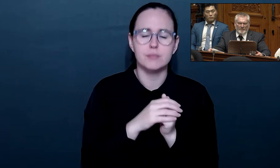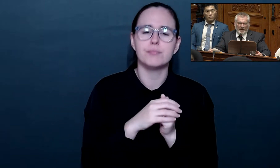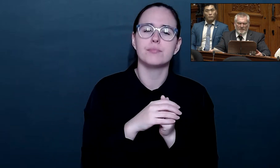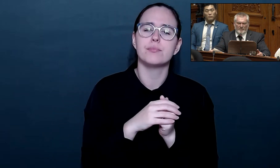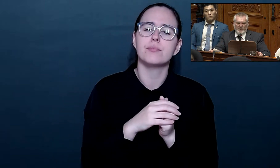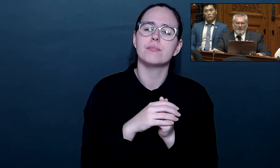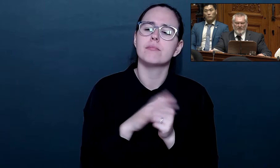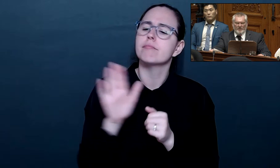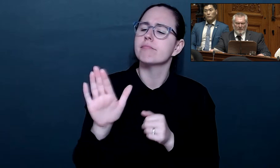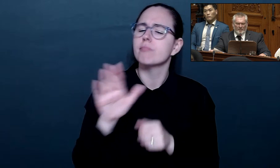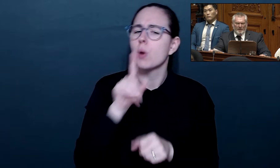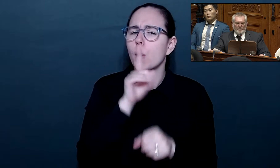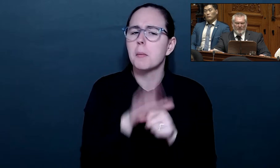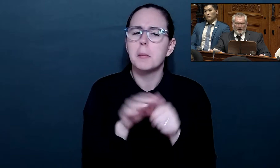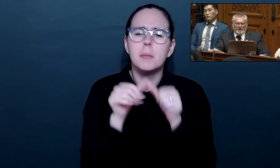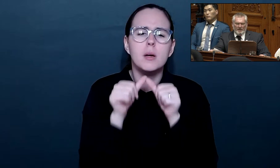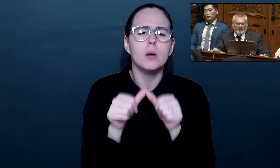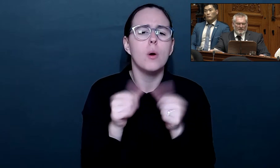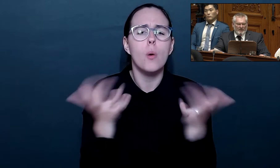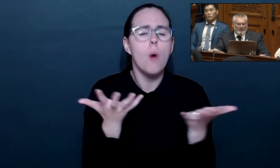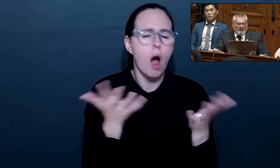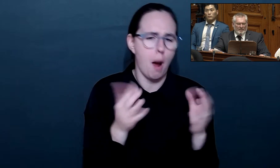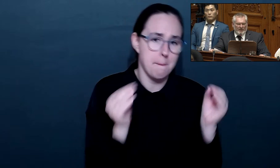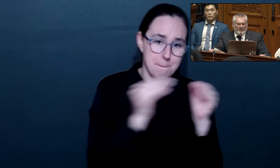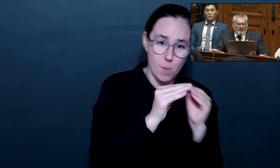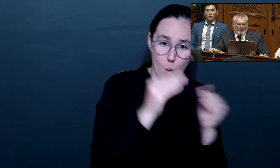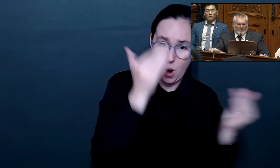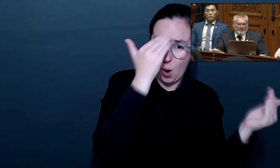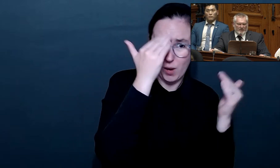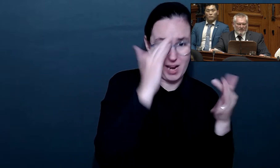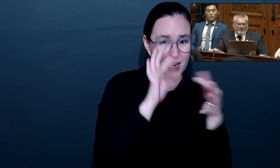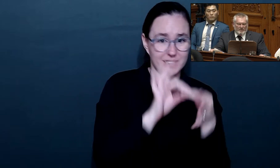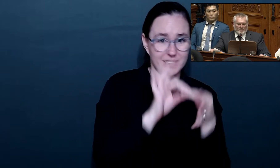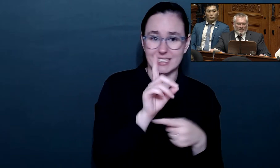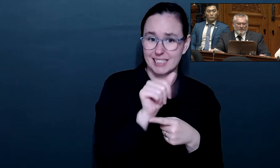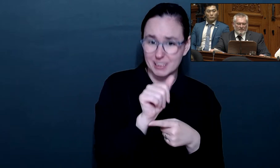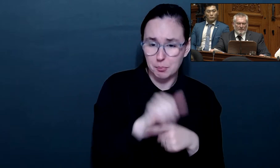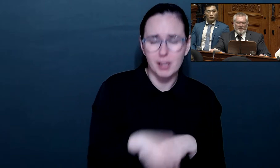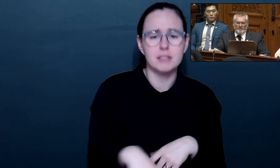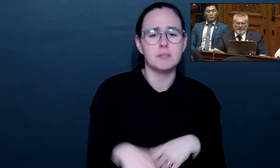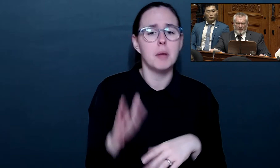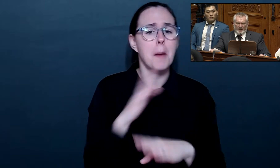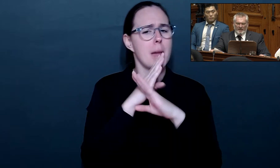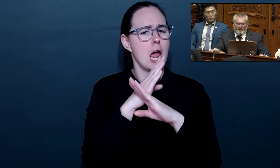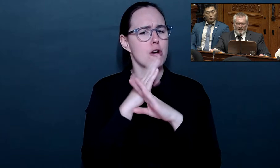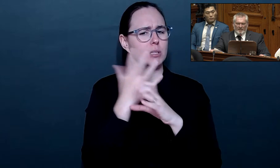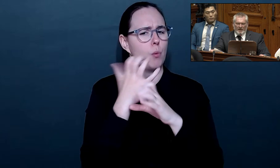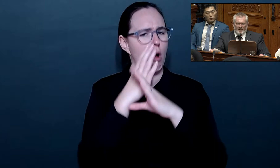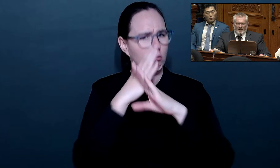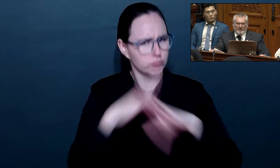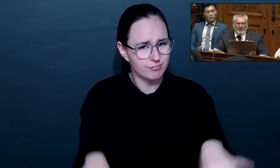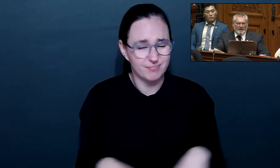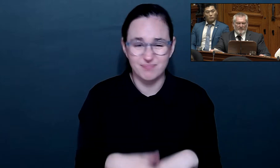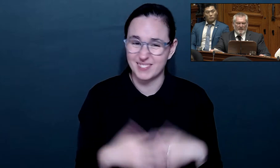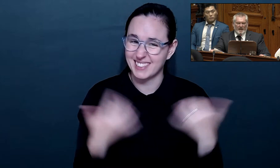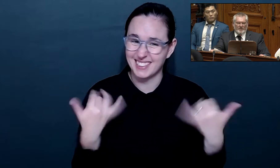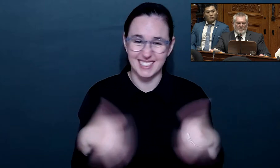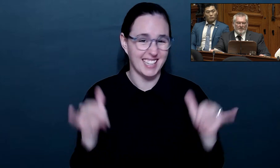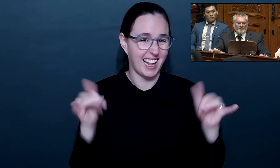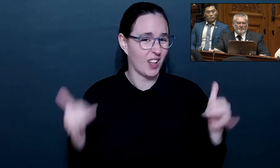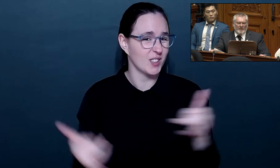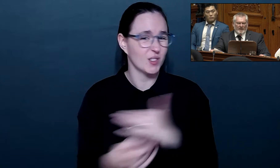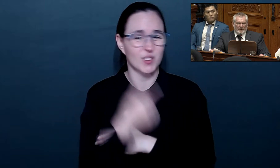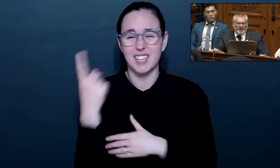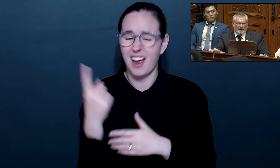Foundation remains a beacon of hope and progress, and being part of this conference reinforced my belief in the power of collective